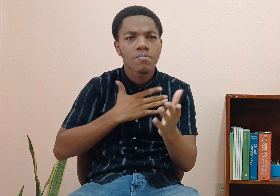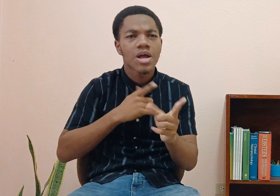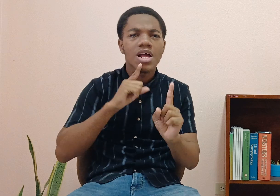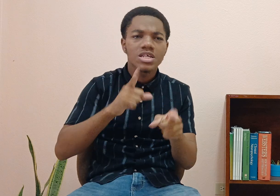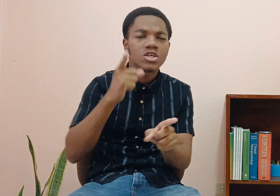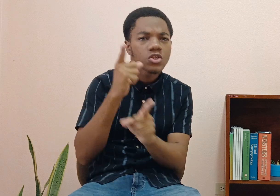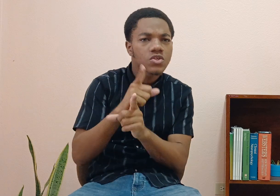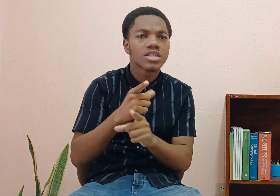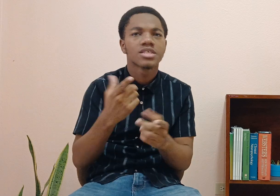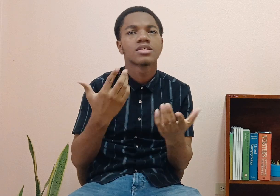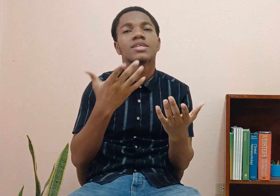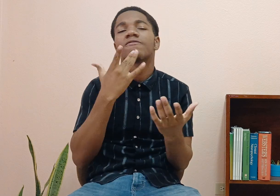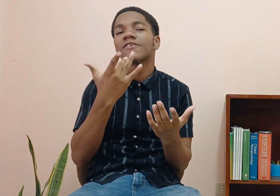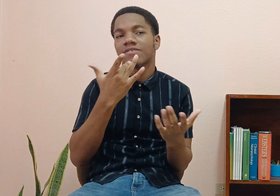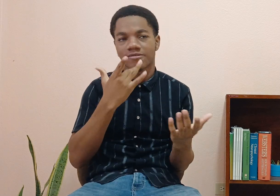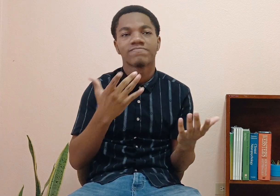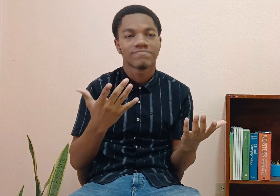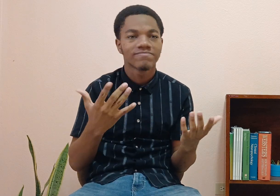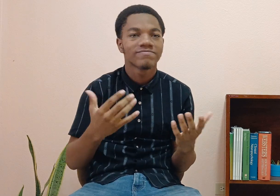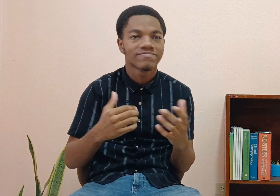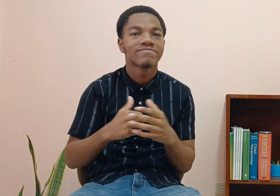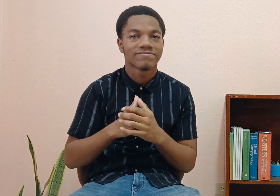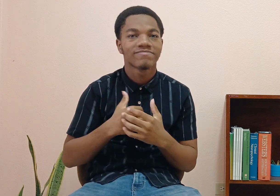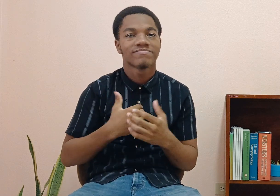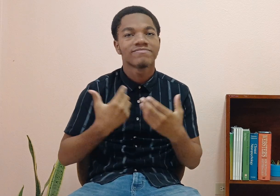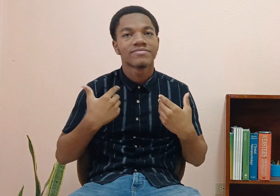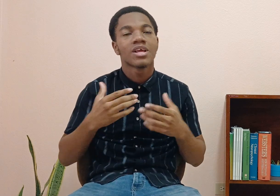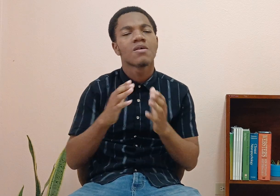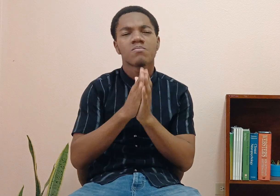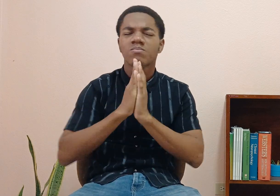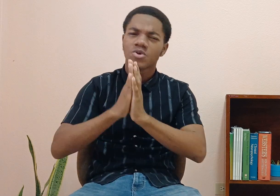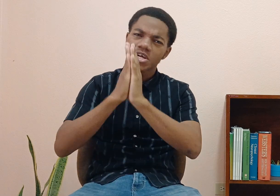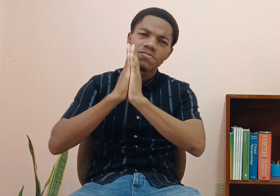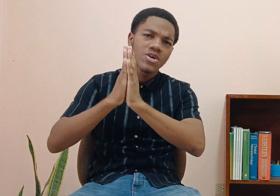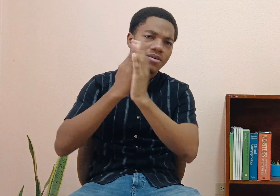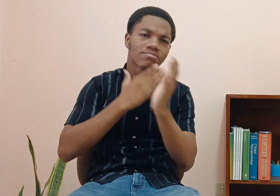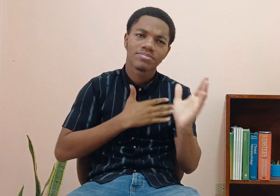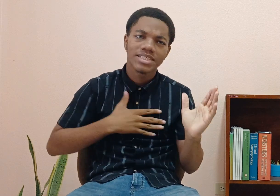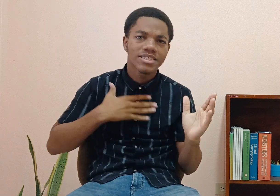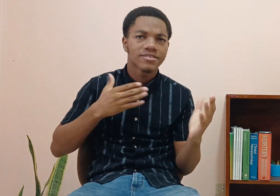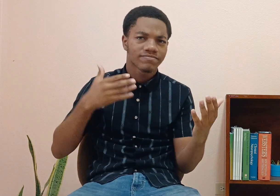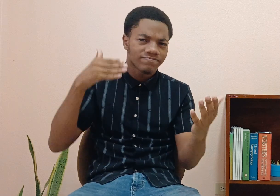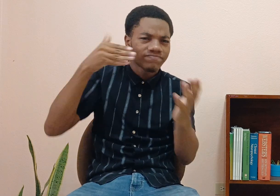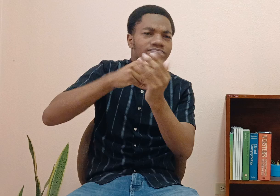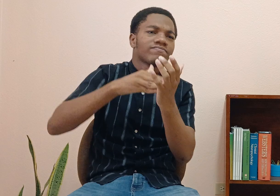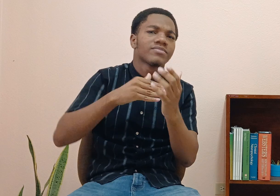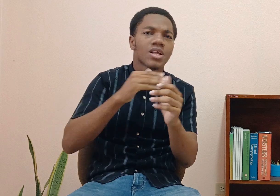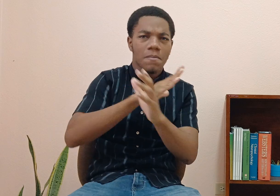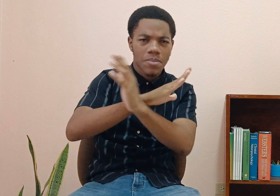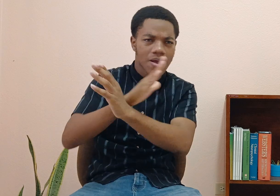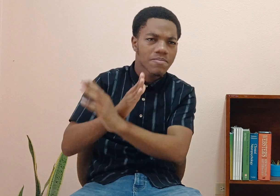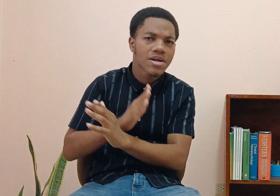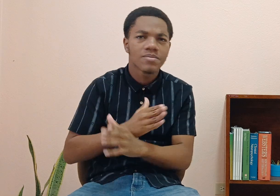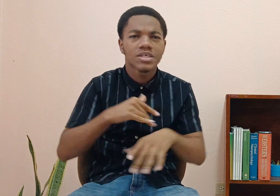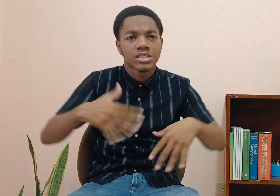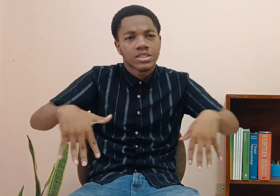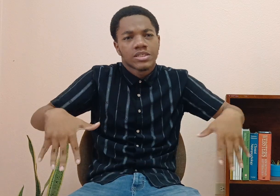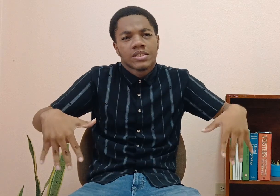I ask you to come against any nervousness and ill feeling in any part of my